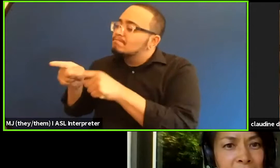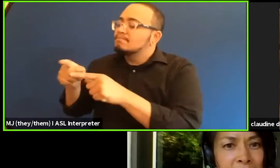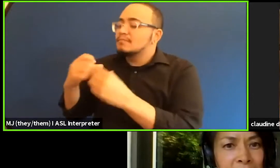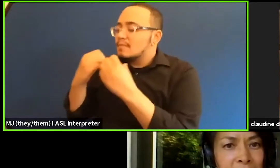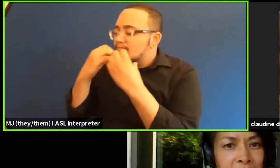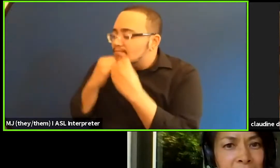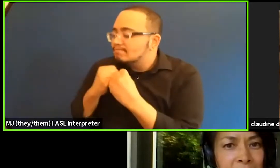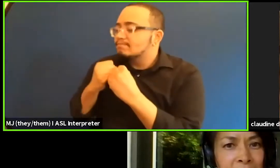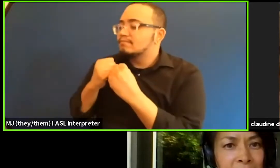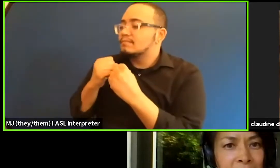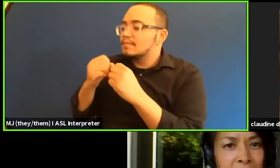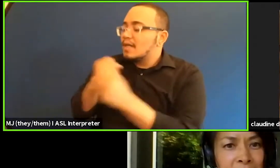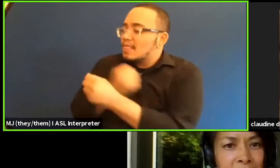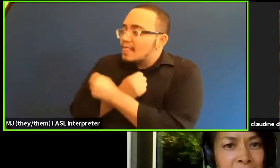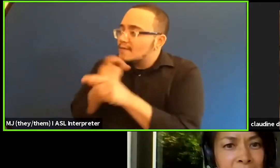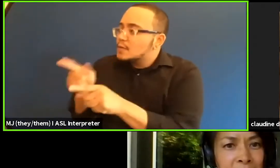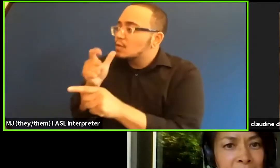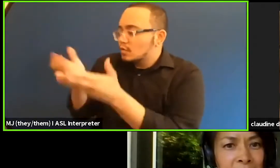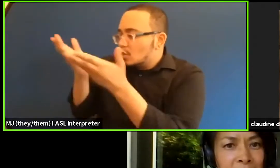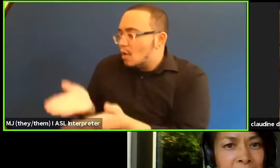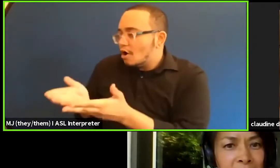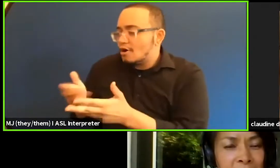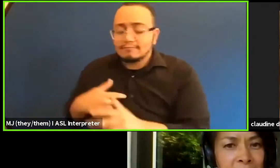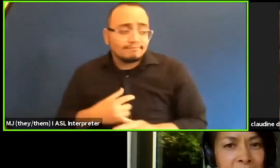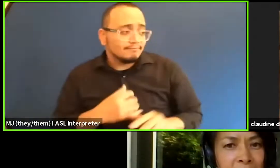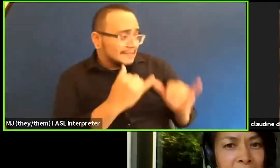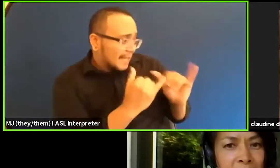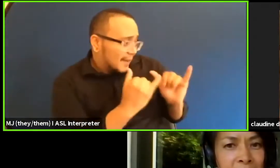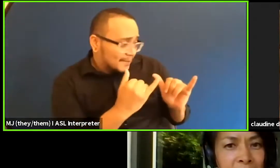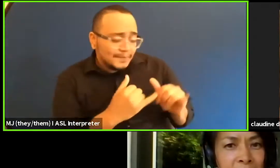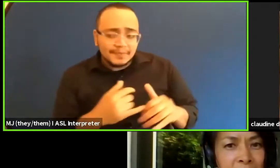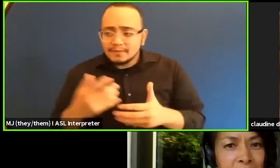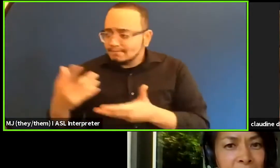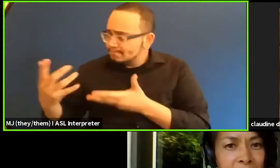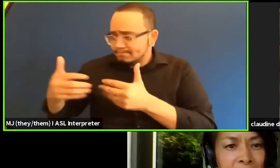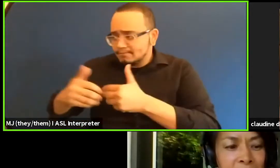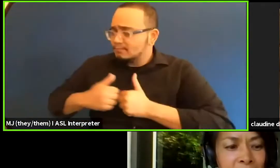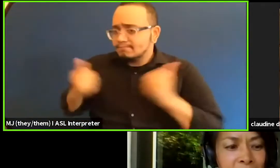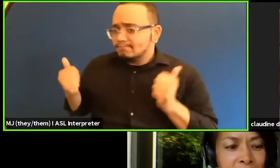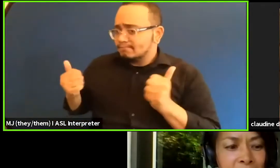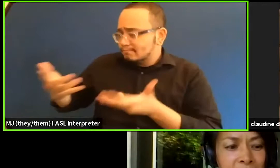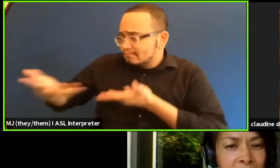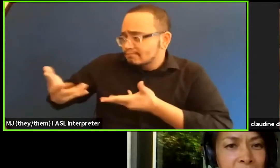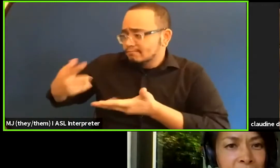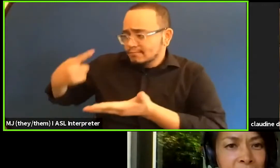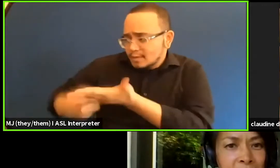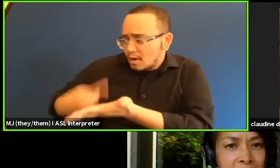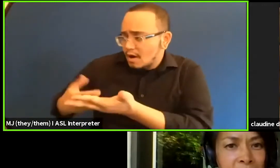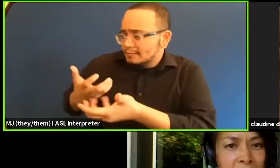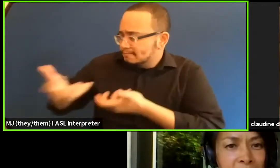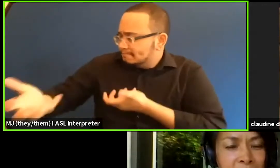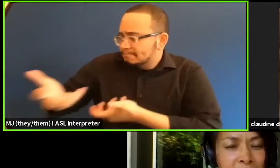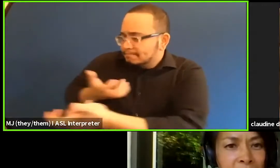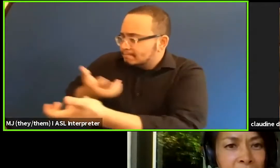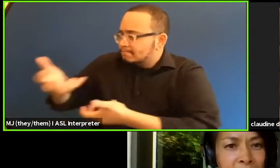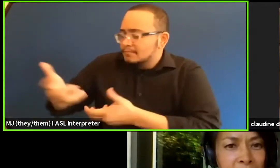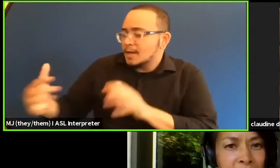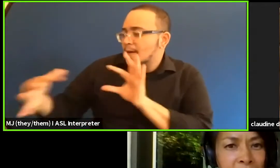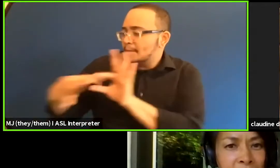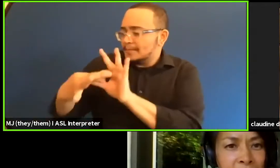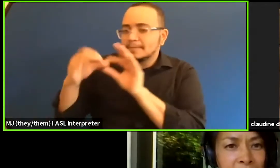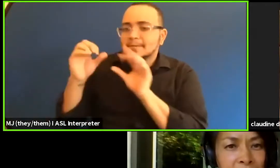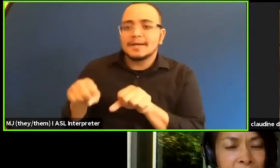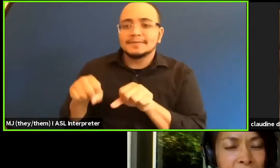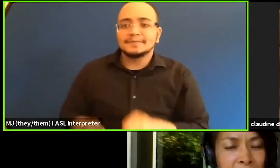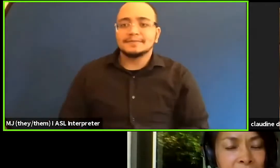and you love me as well, and we got some things to talk about, so this vulnerability and this love can come together even